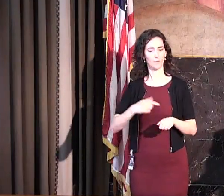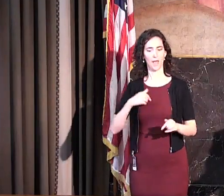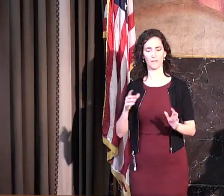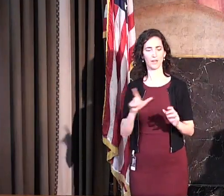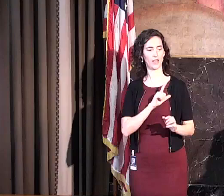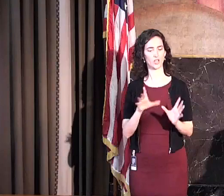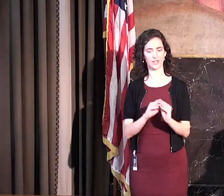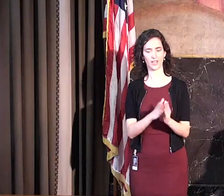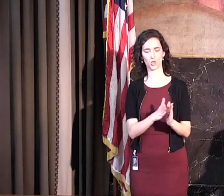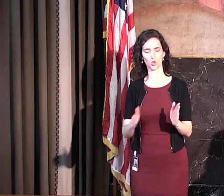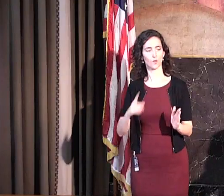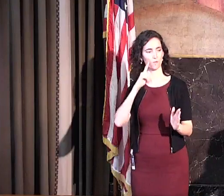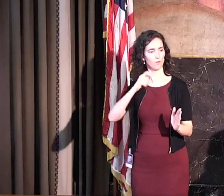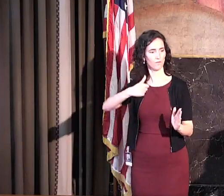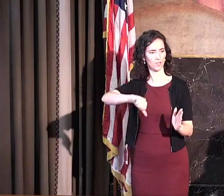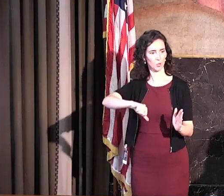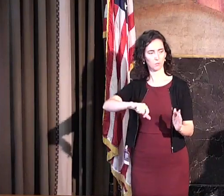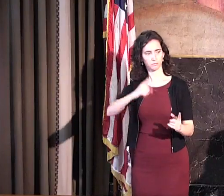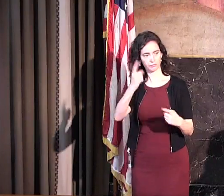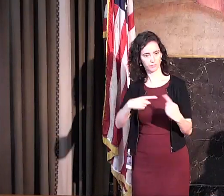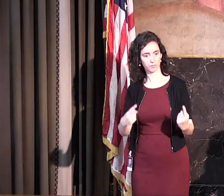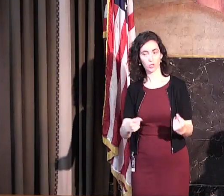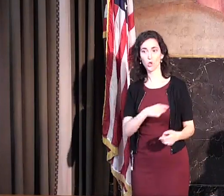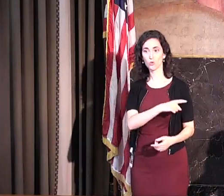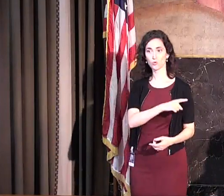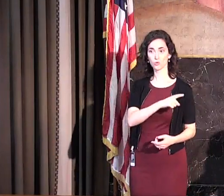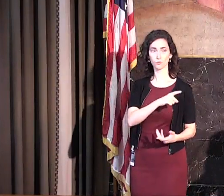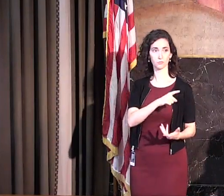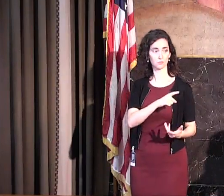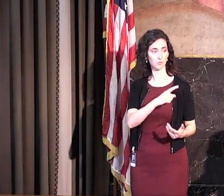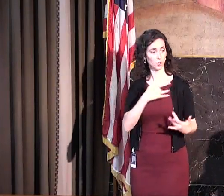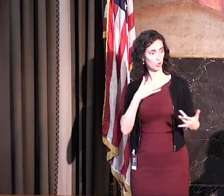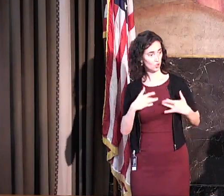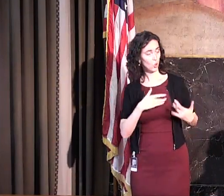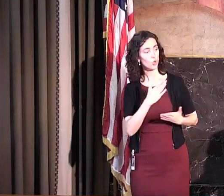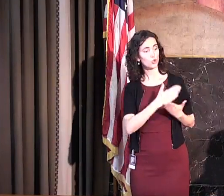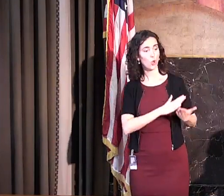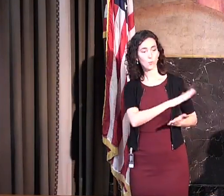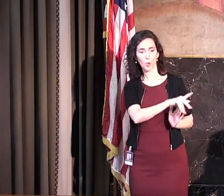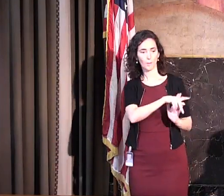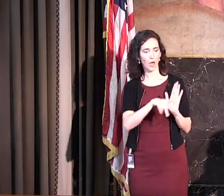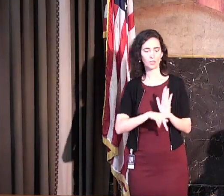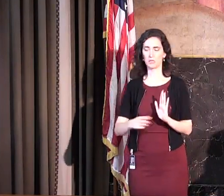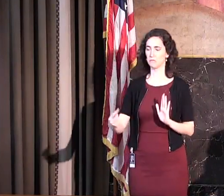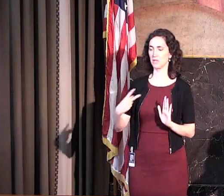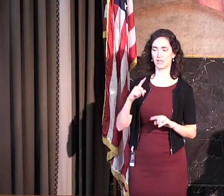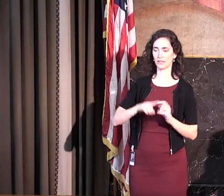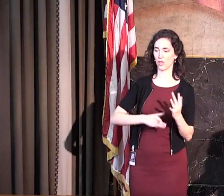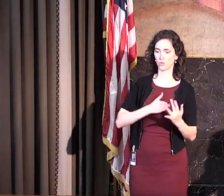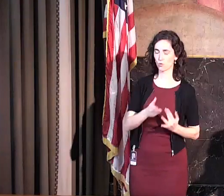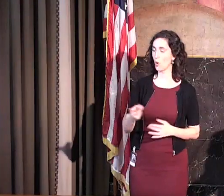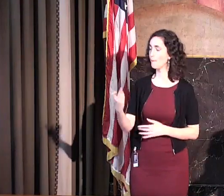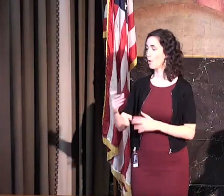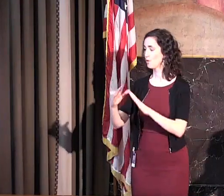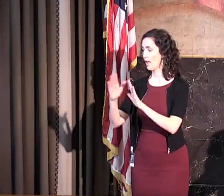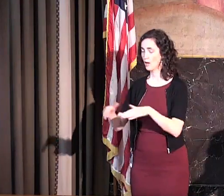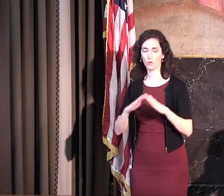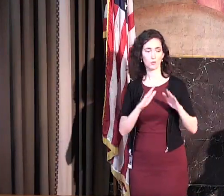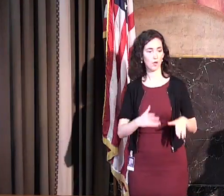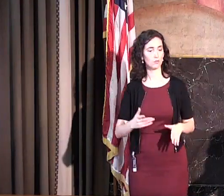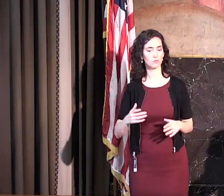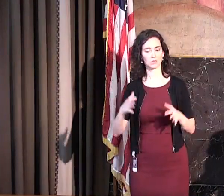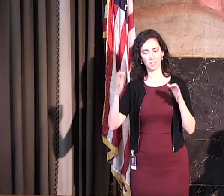about a log jam and you not being able to get your policies through with both houses voting to go into a veto